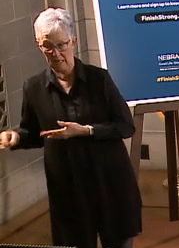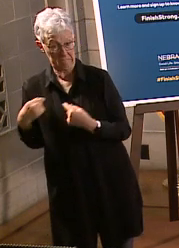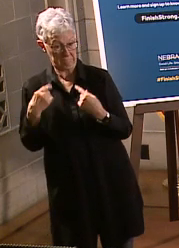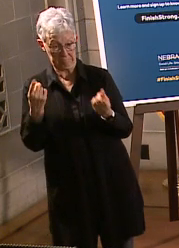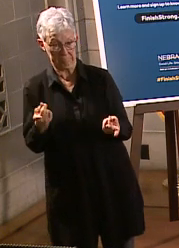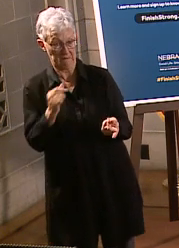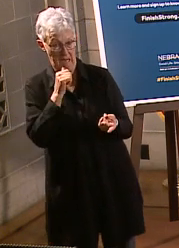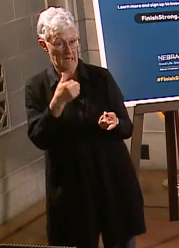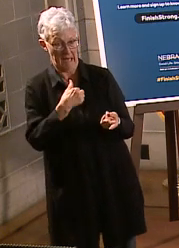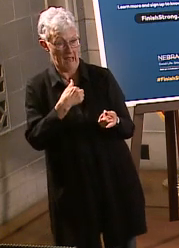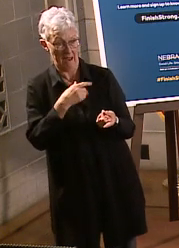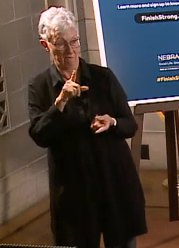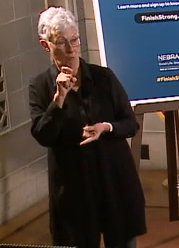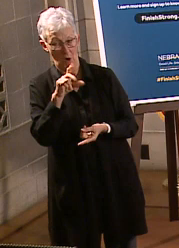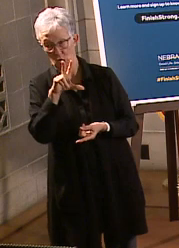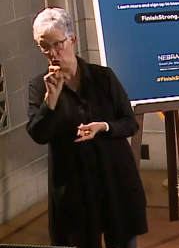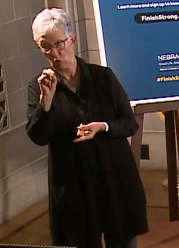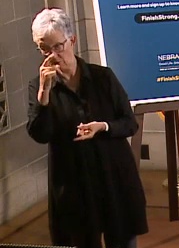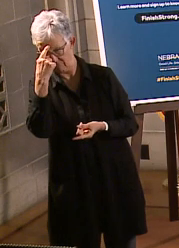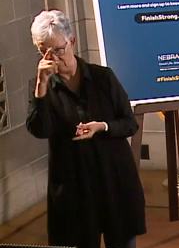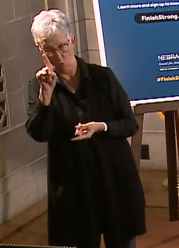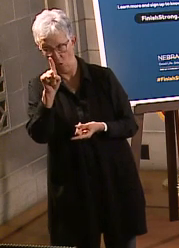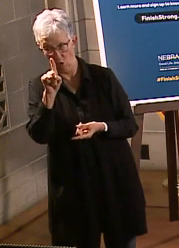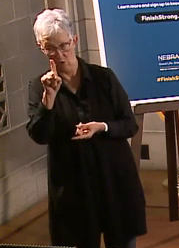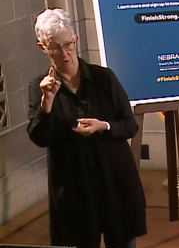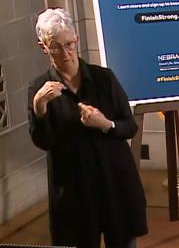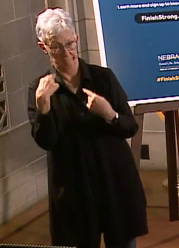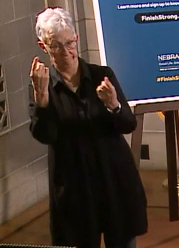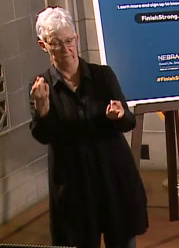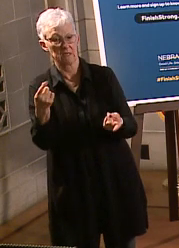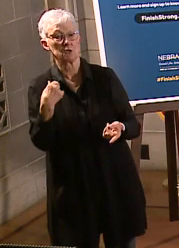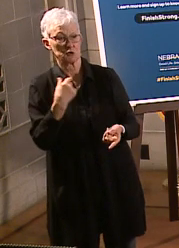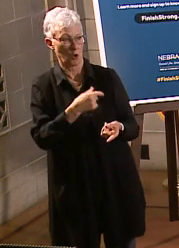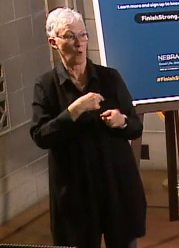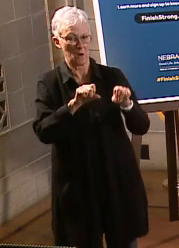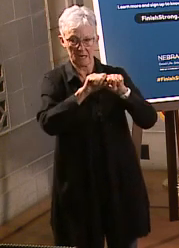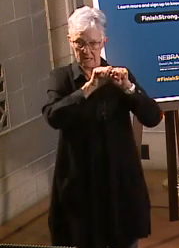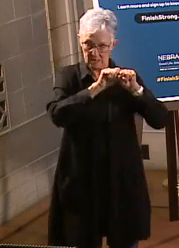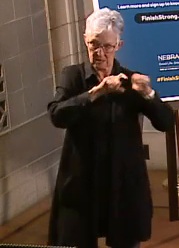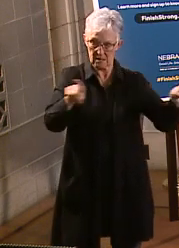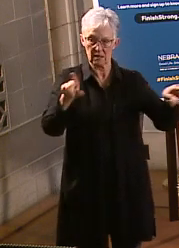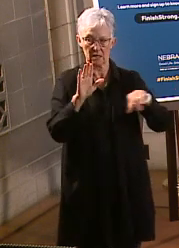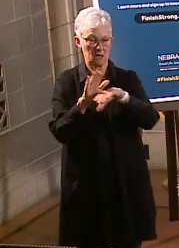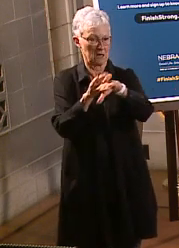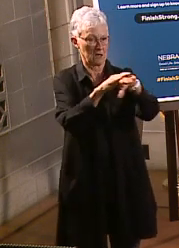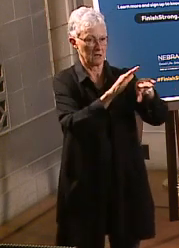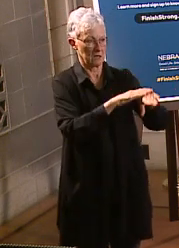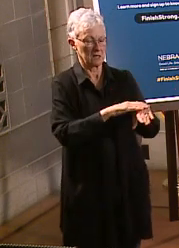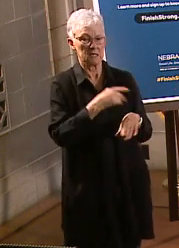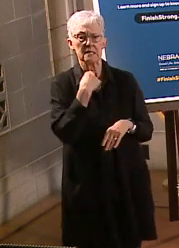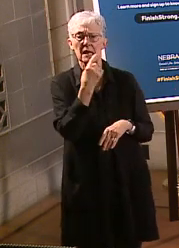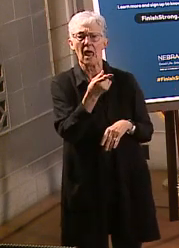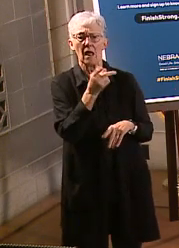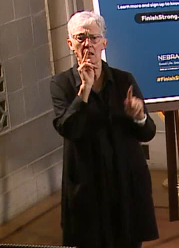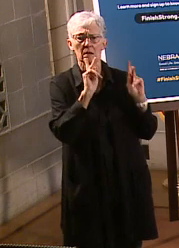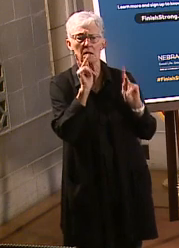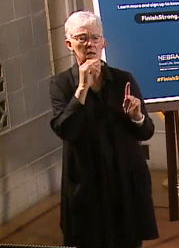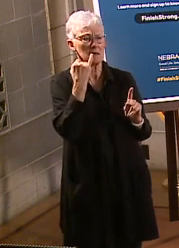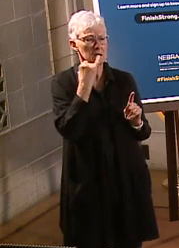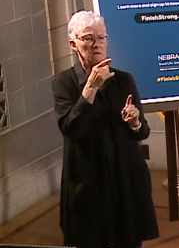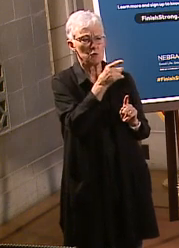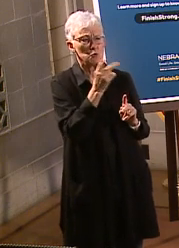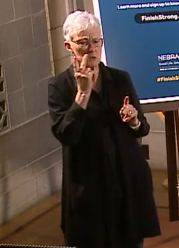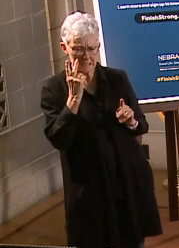several weeks. So we put out a Health Alert Network advisory notice this week to tell providers that if they see